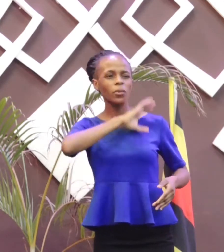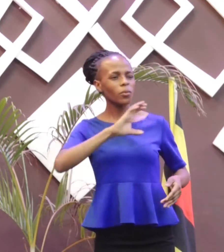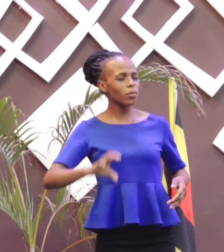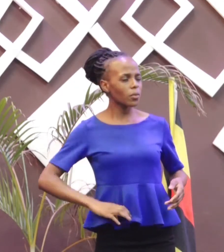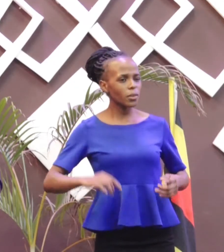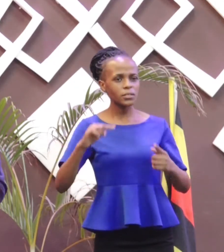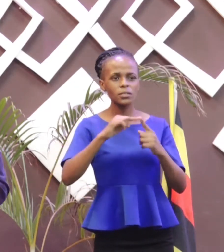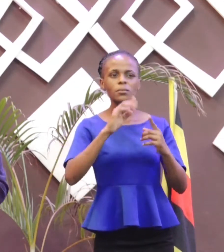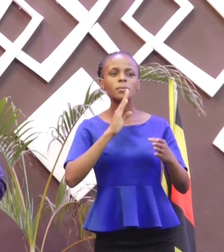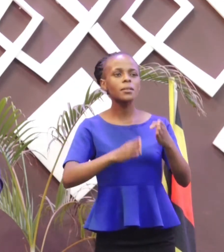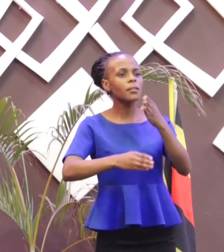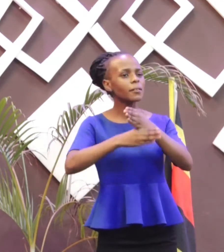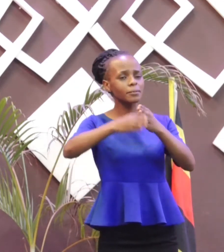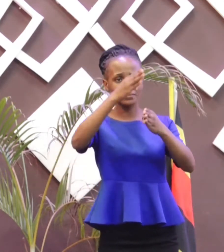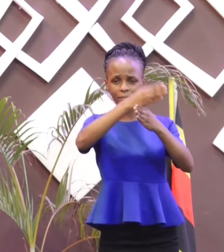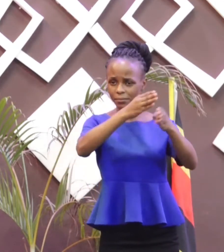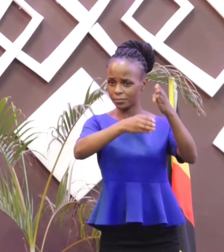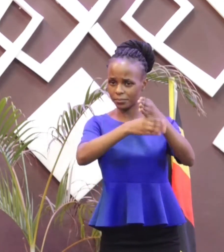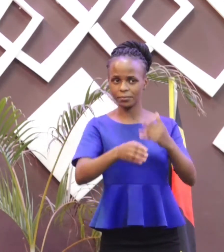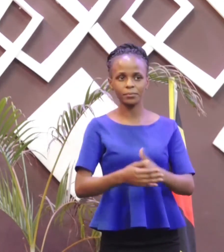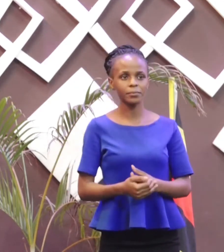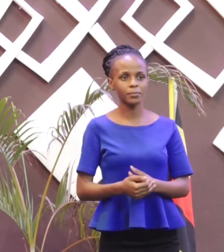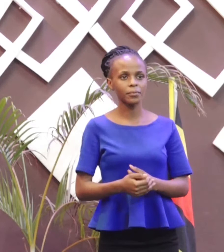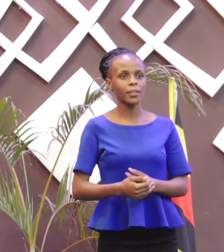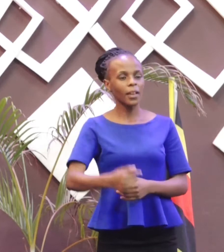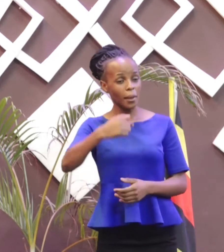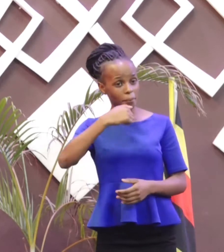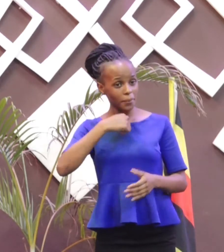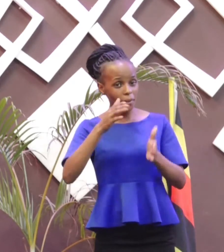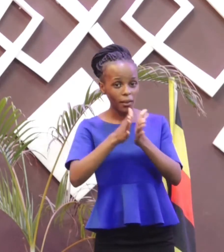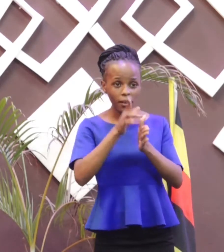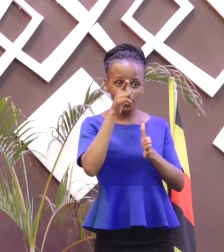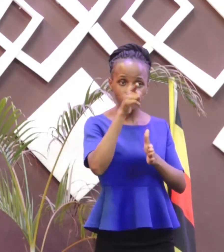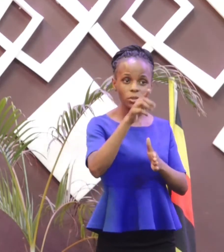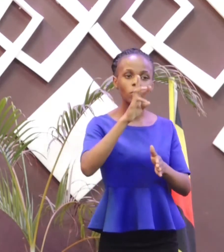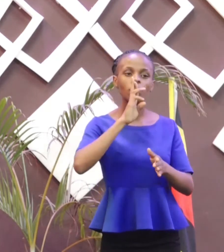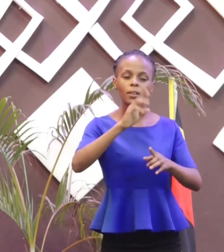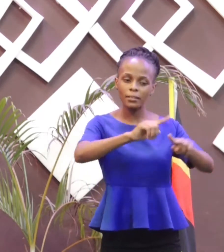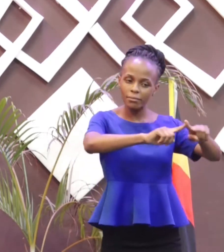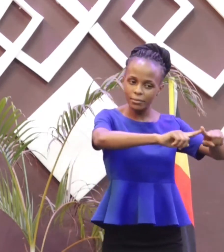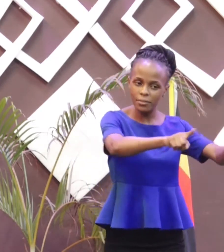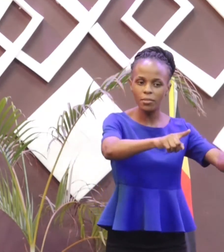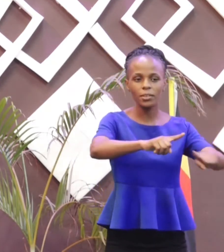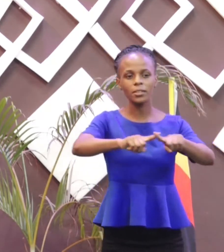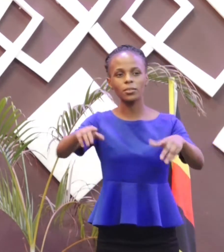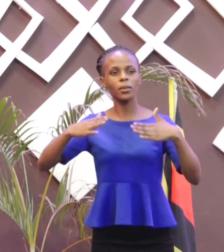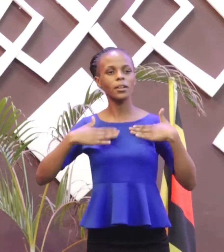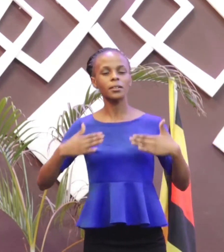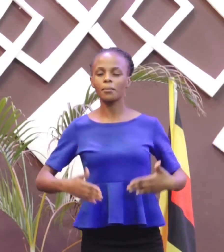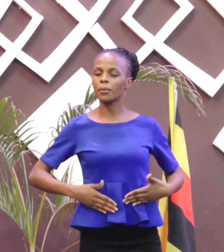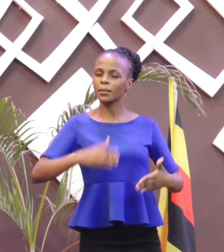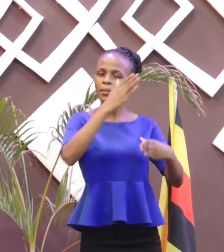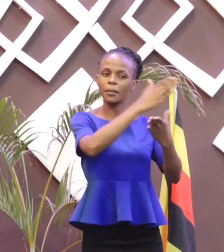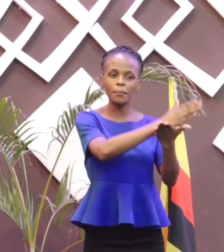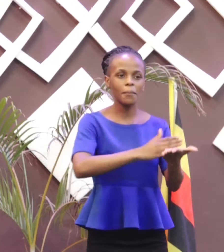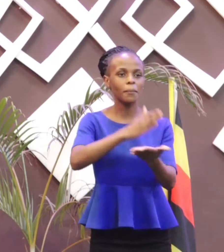up, omubiri gwa Kristo guzimbibwe. Me and you, we are the different parts of the body of Christ.